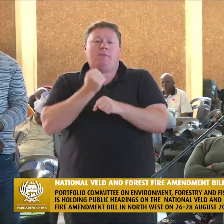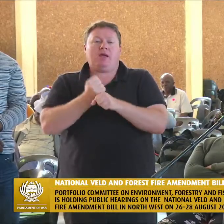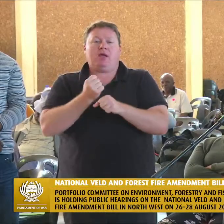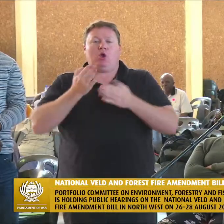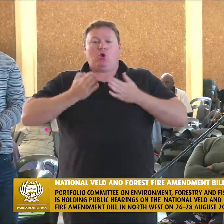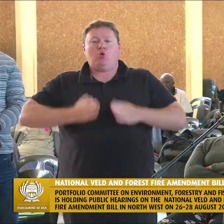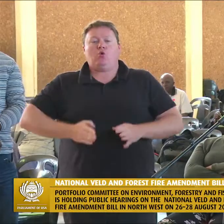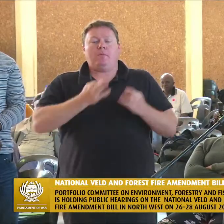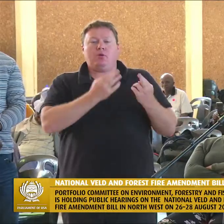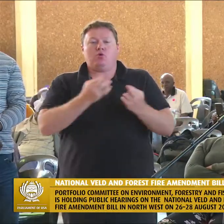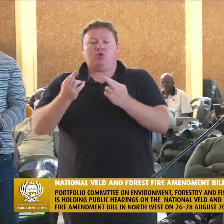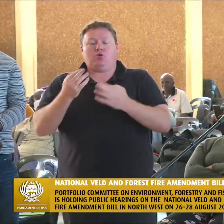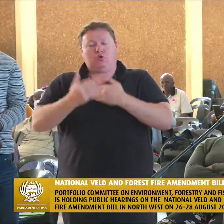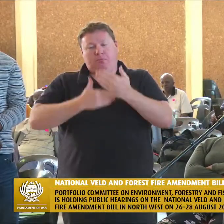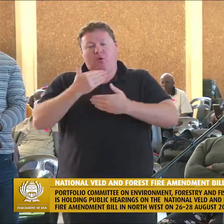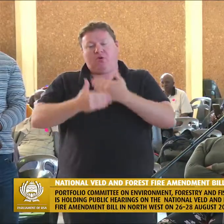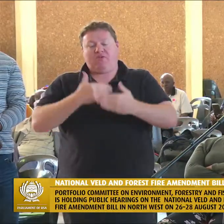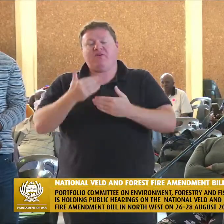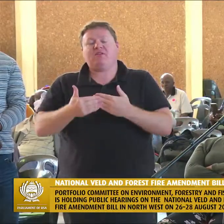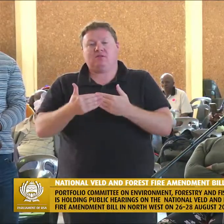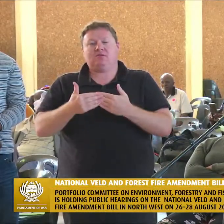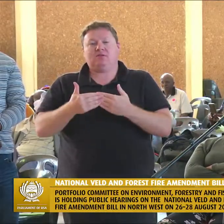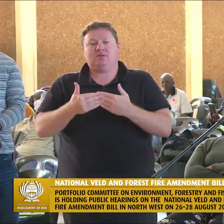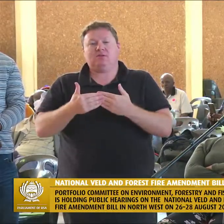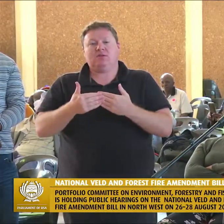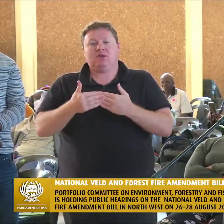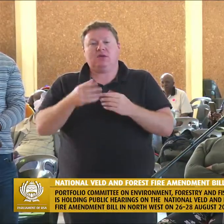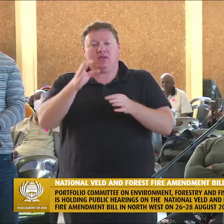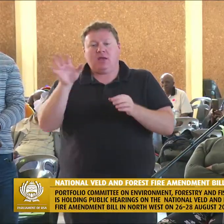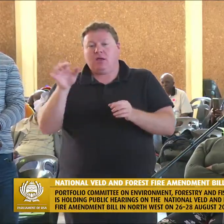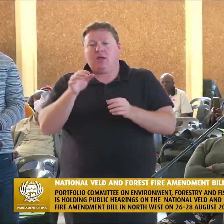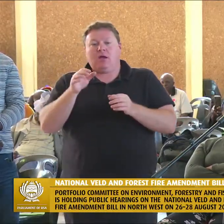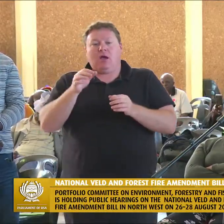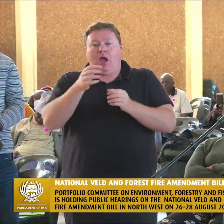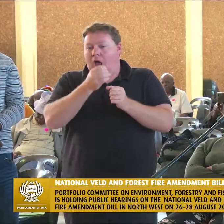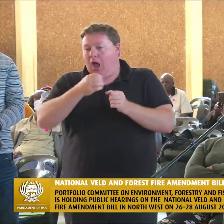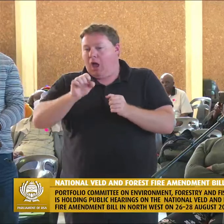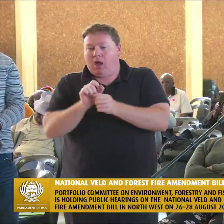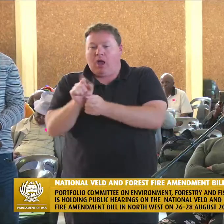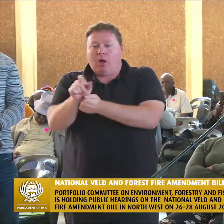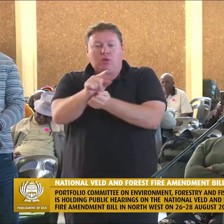if they are not performing as per their performance requirements yaka